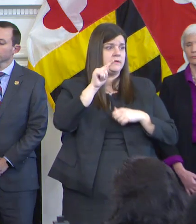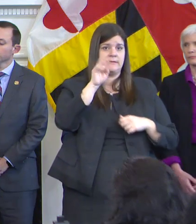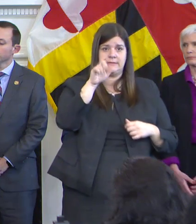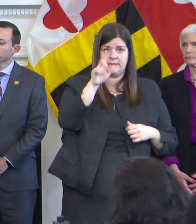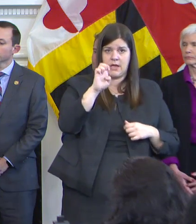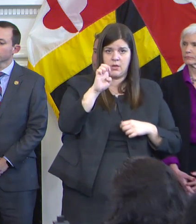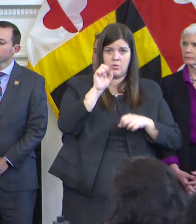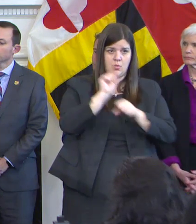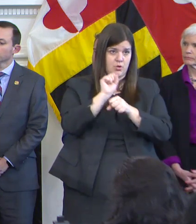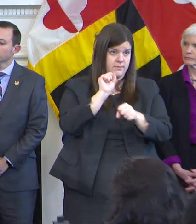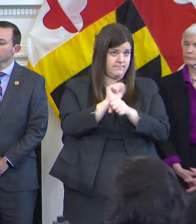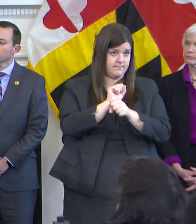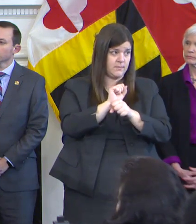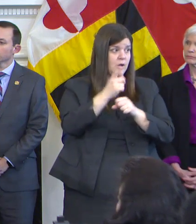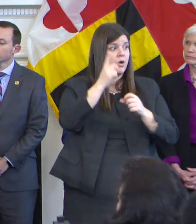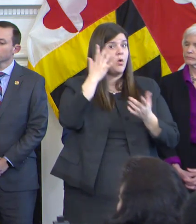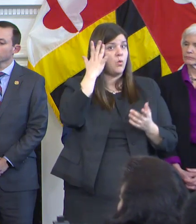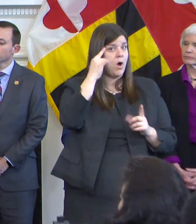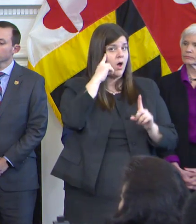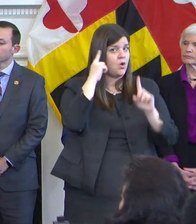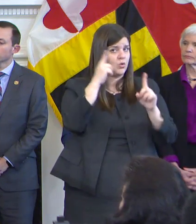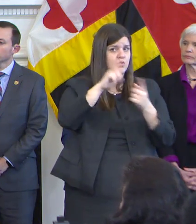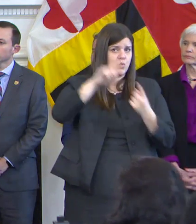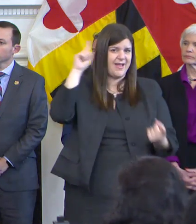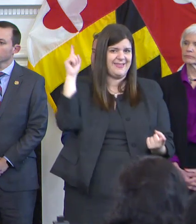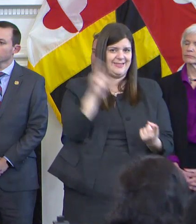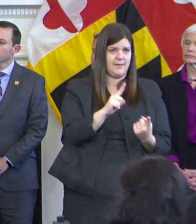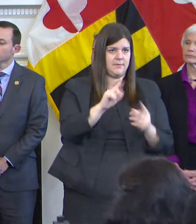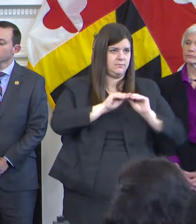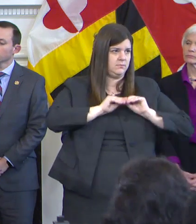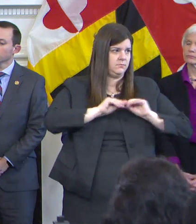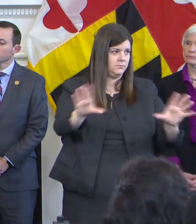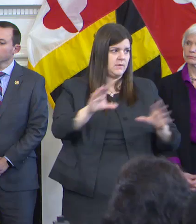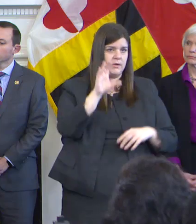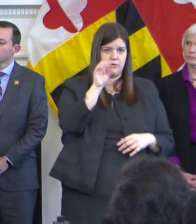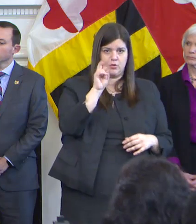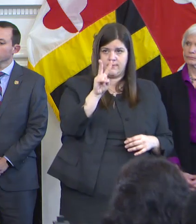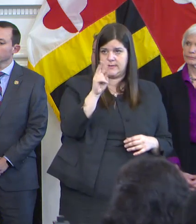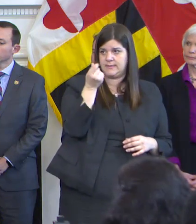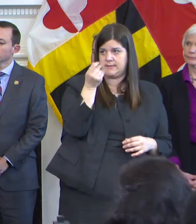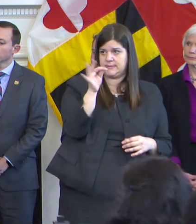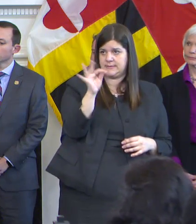to encourage Marylanders to stay informed by visiting